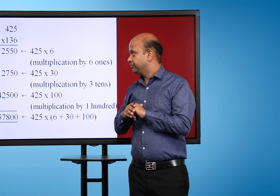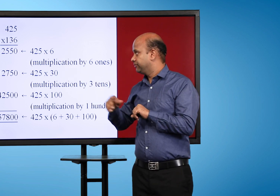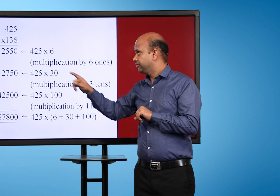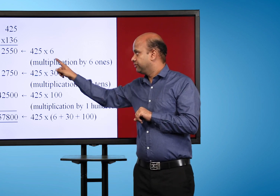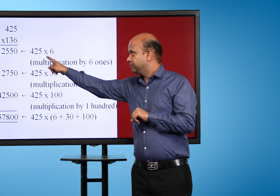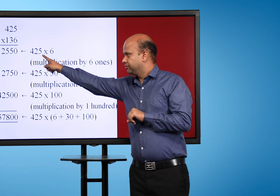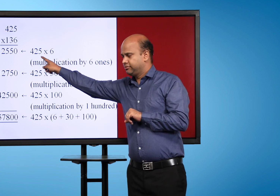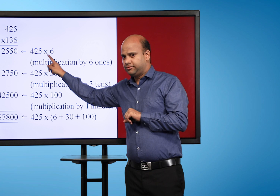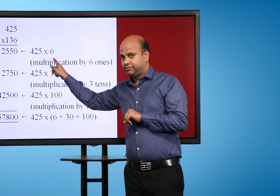2,550.